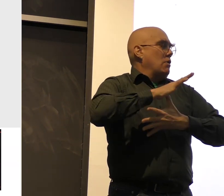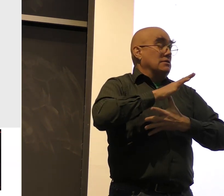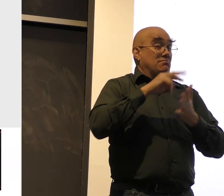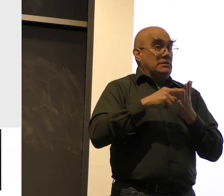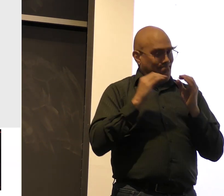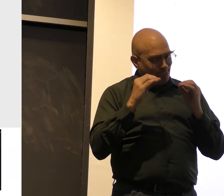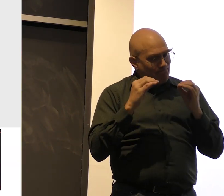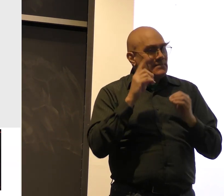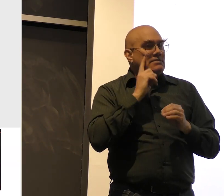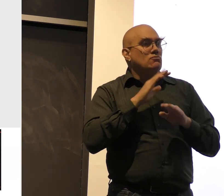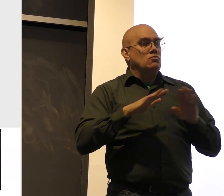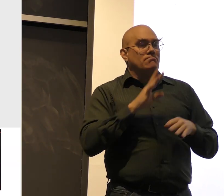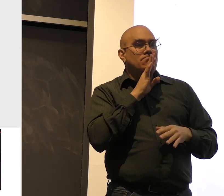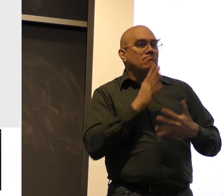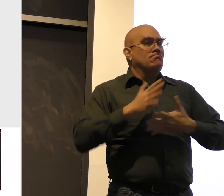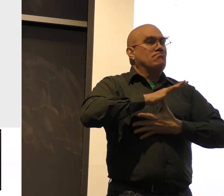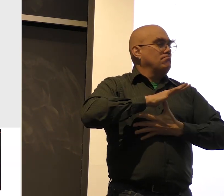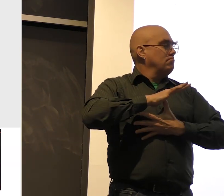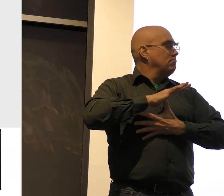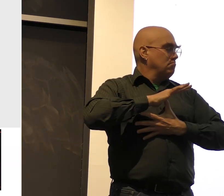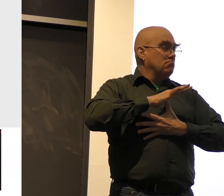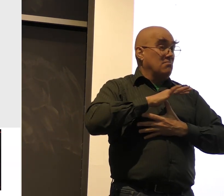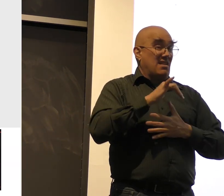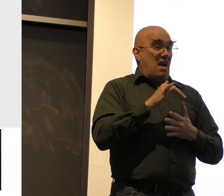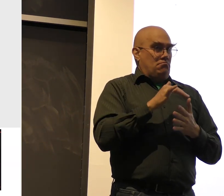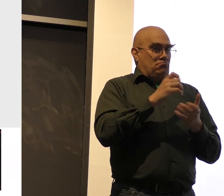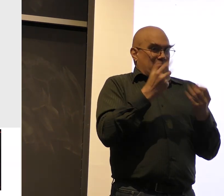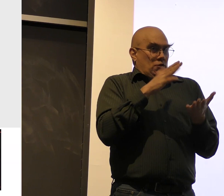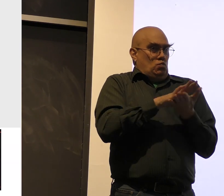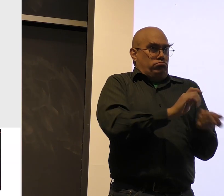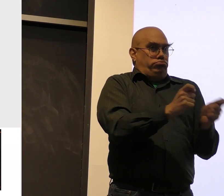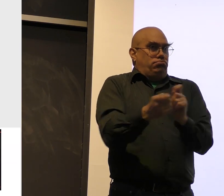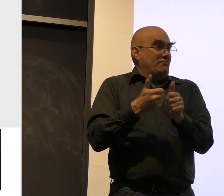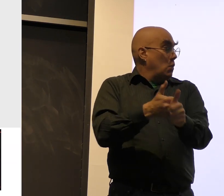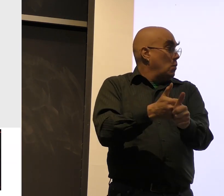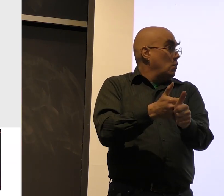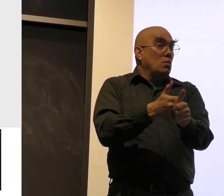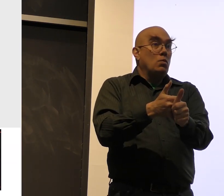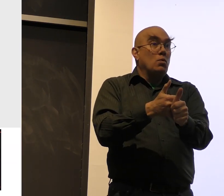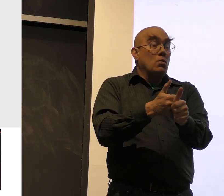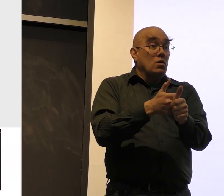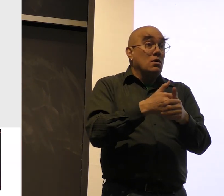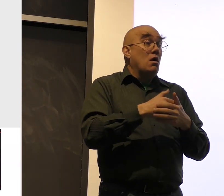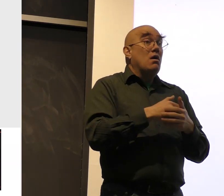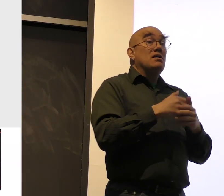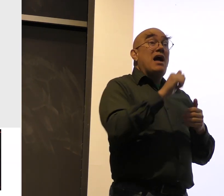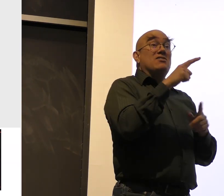and curriculum. Those became priorities to teach deaf children how to speak. And many schools followed that